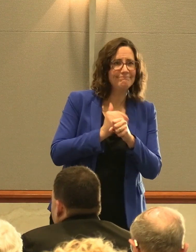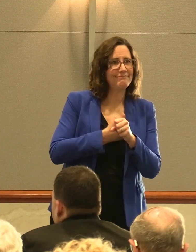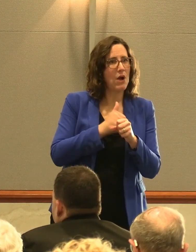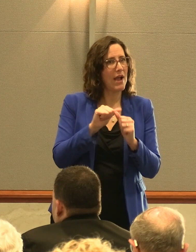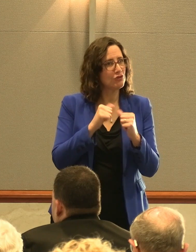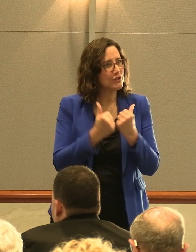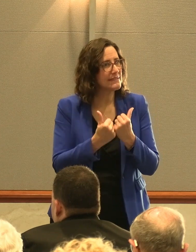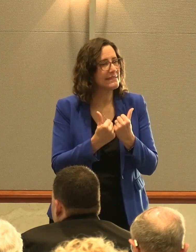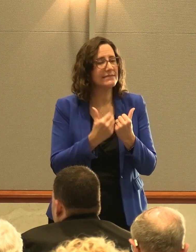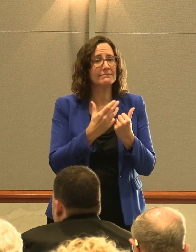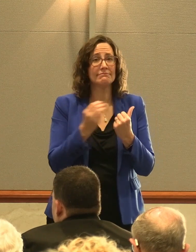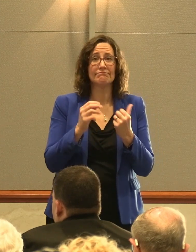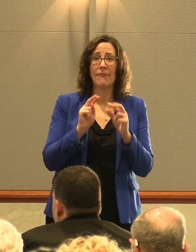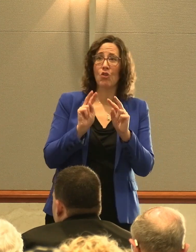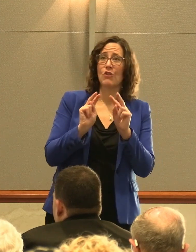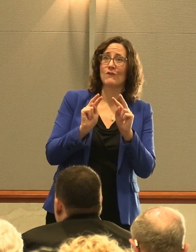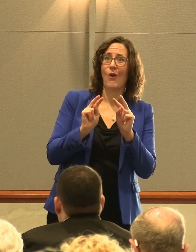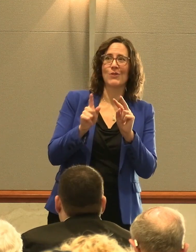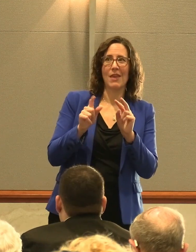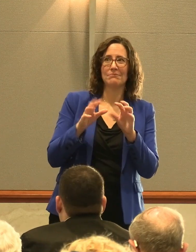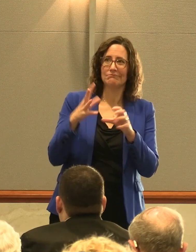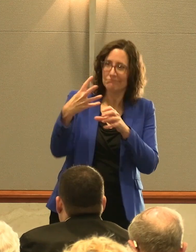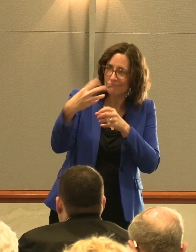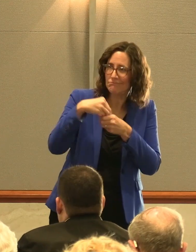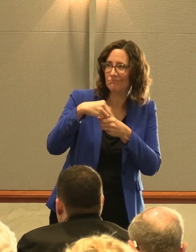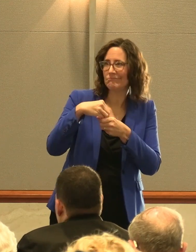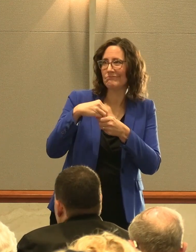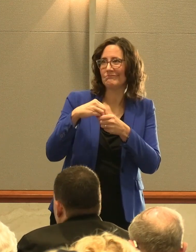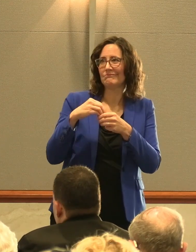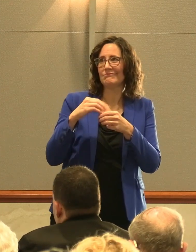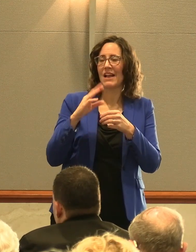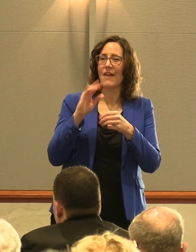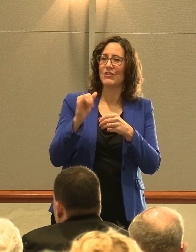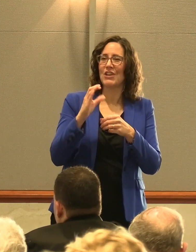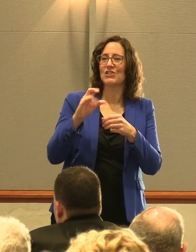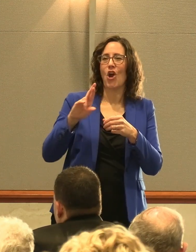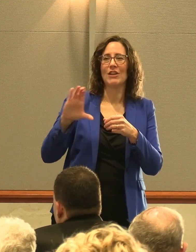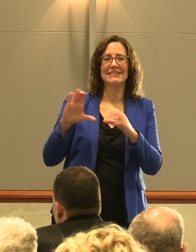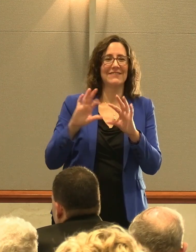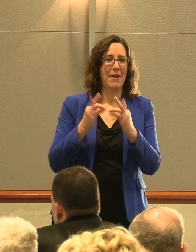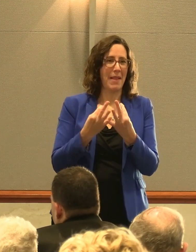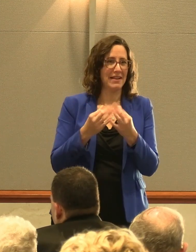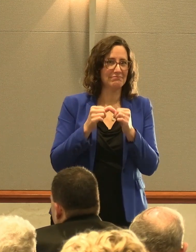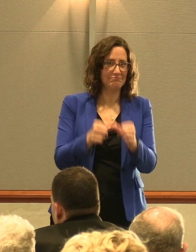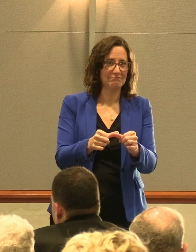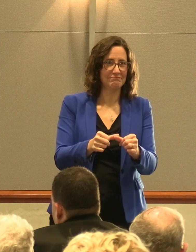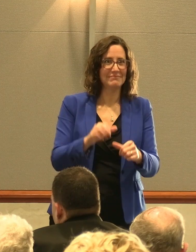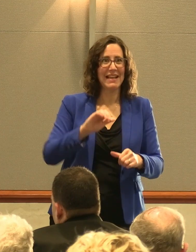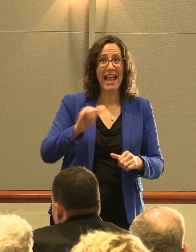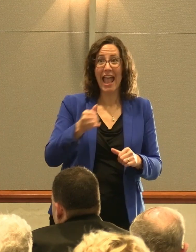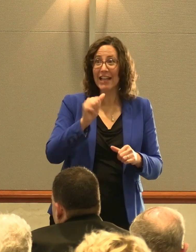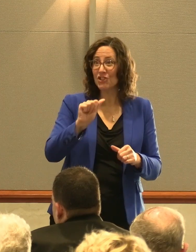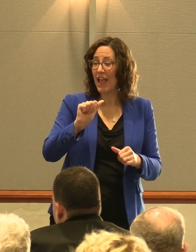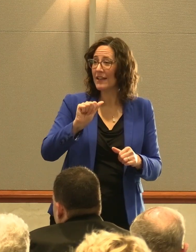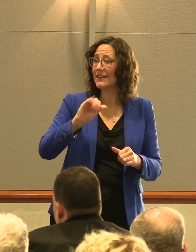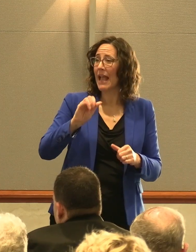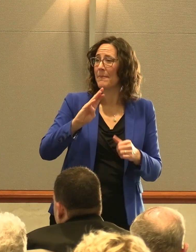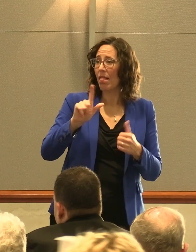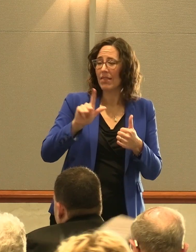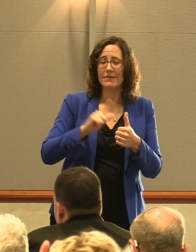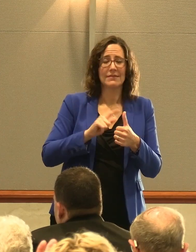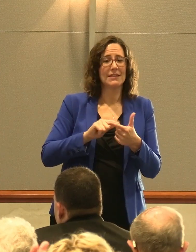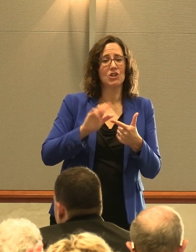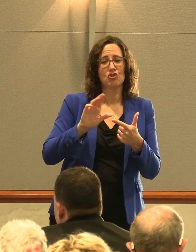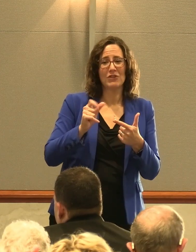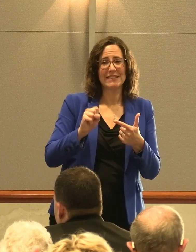agency and look forward to them remaining a part of the JCRC family. A.J. Campbell, Chris